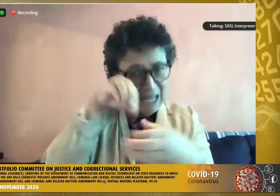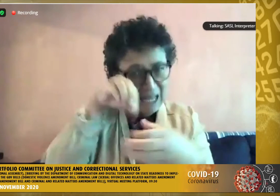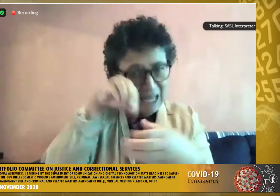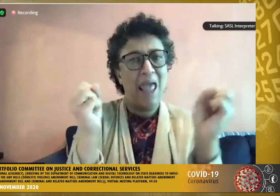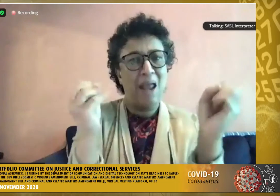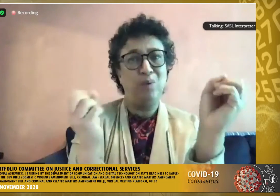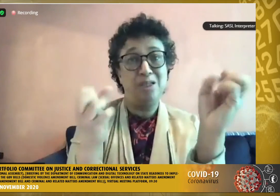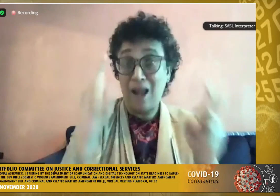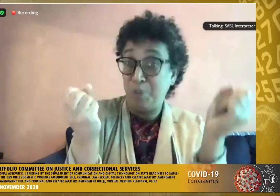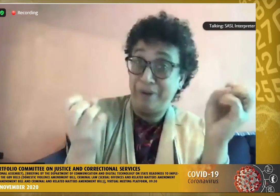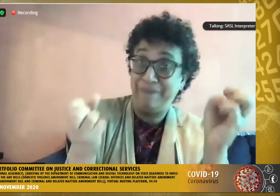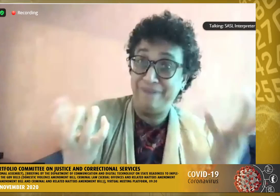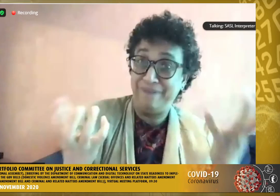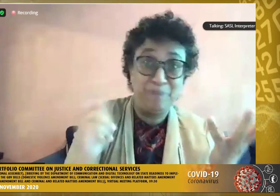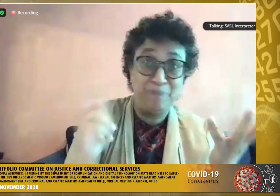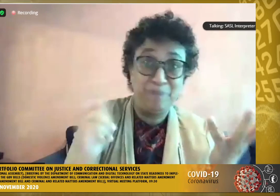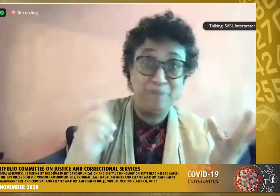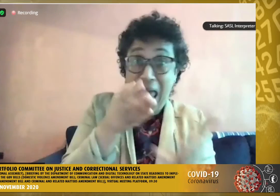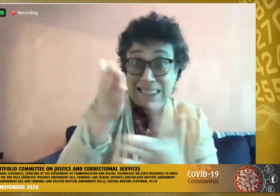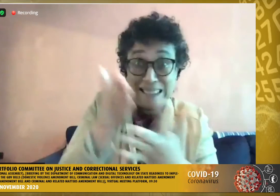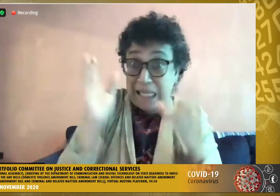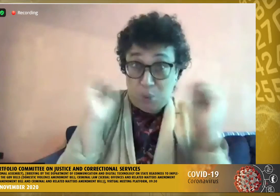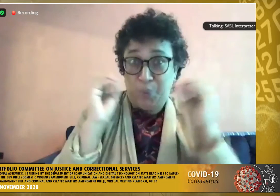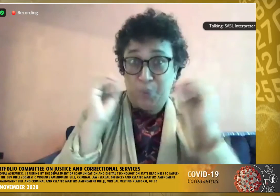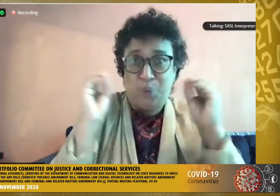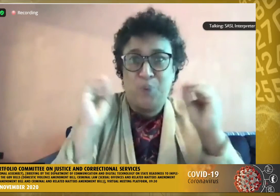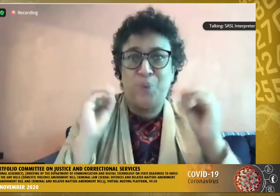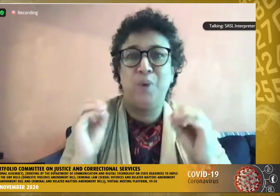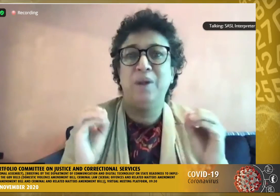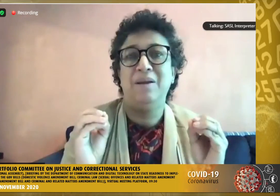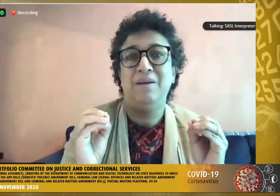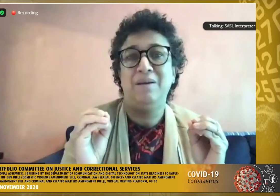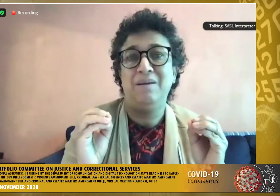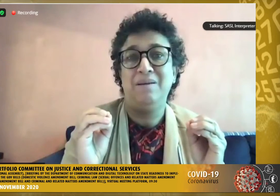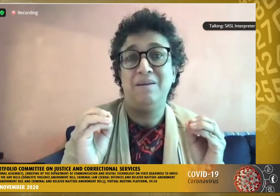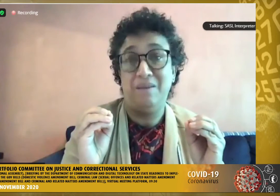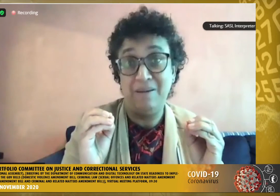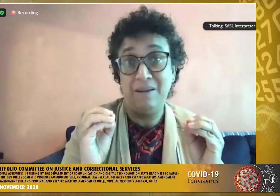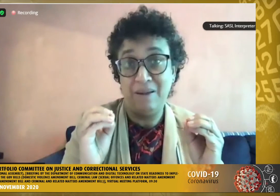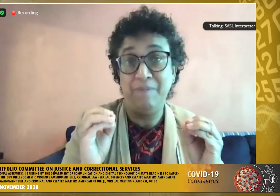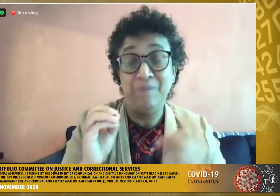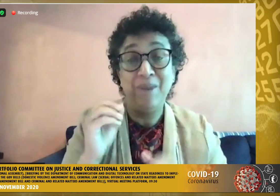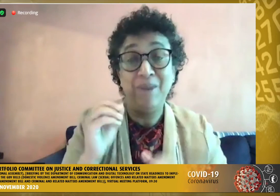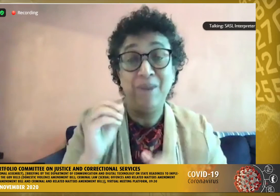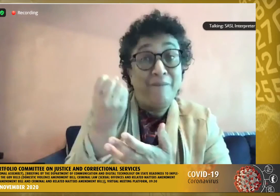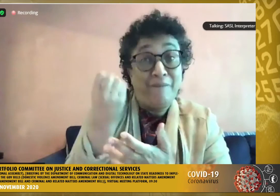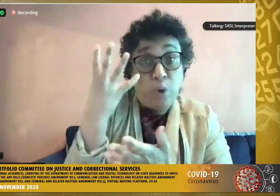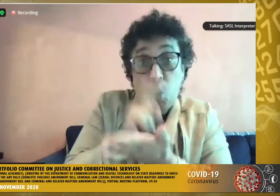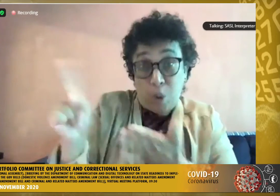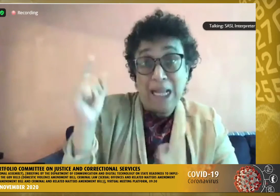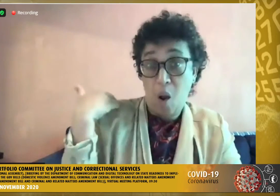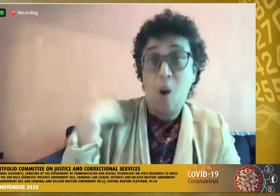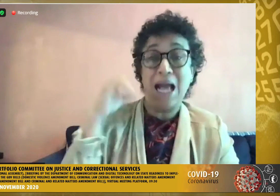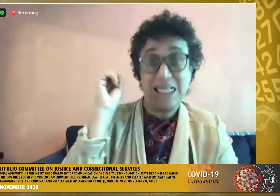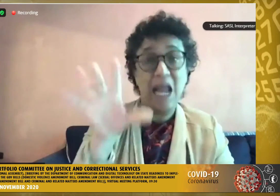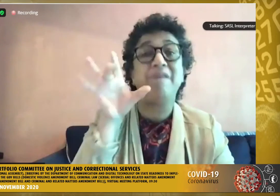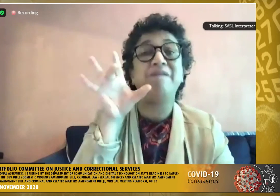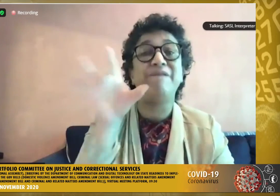and access for people who are deaf using sign language. But there was no access